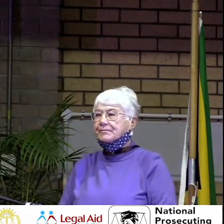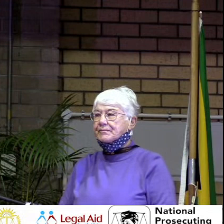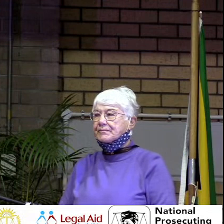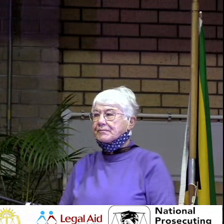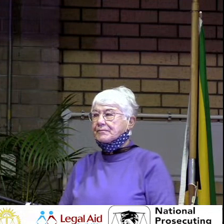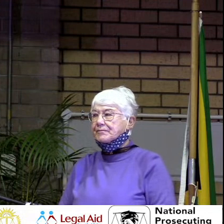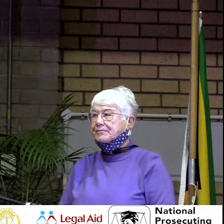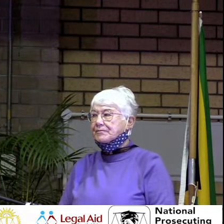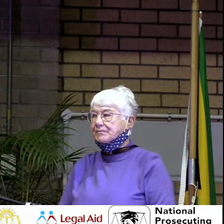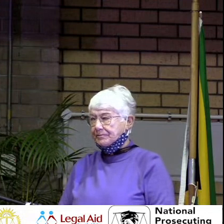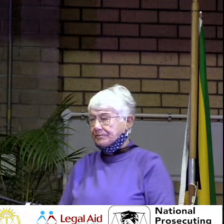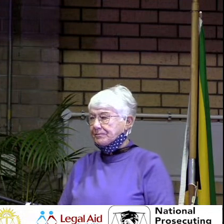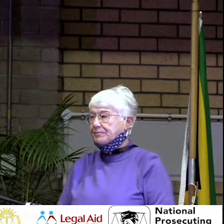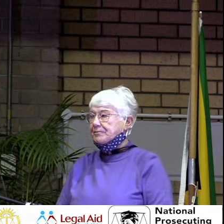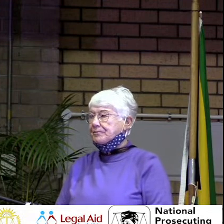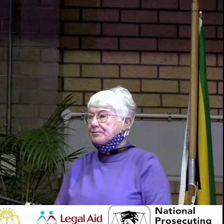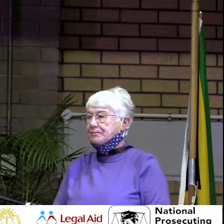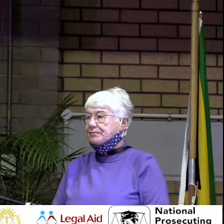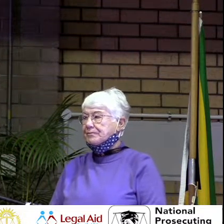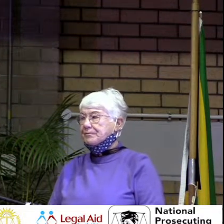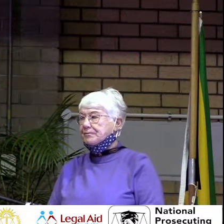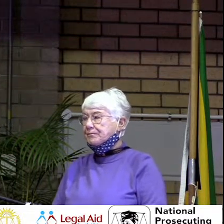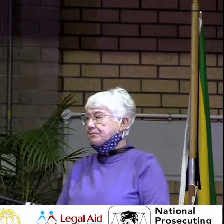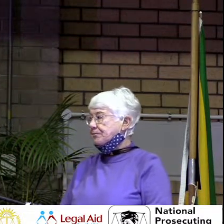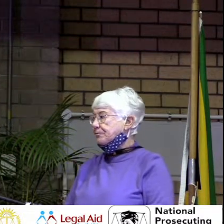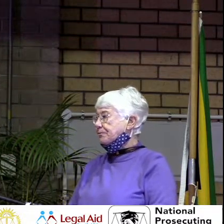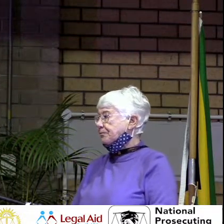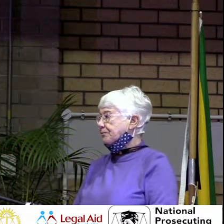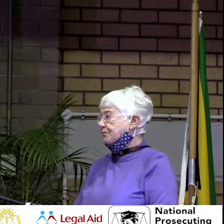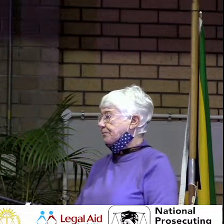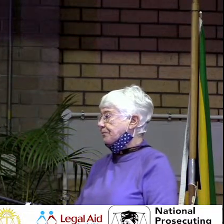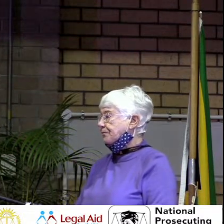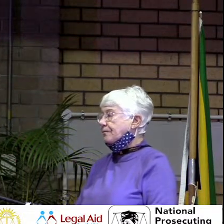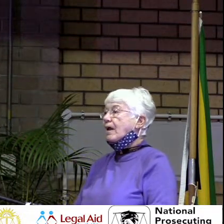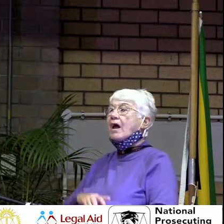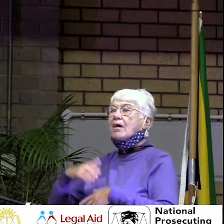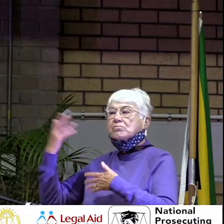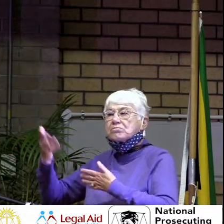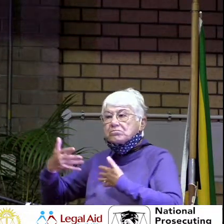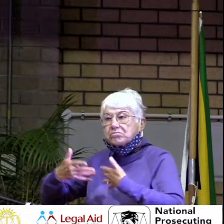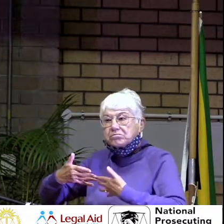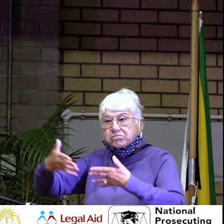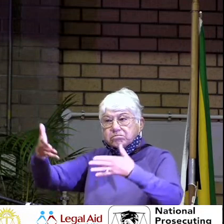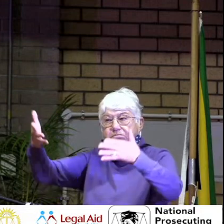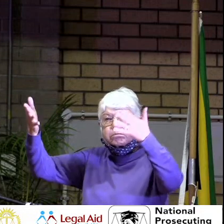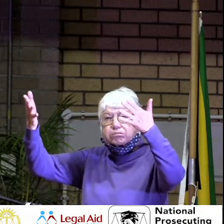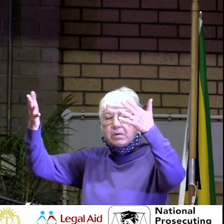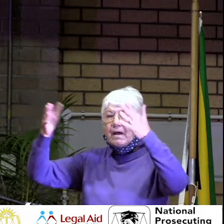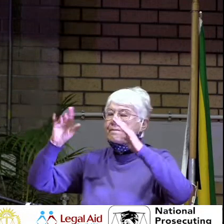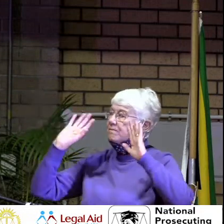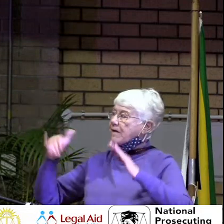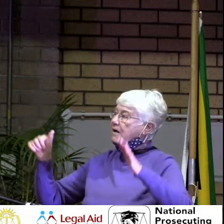in this area. Sizela to launch a very important program,